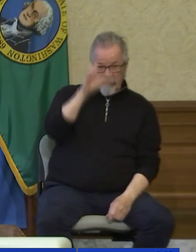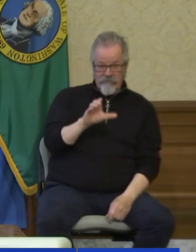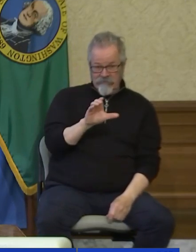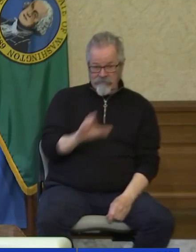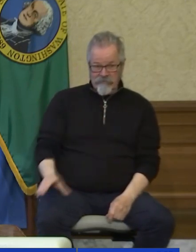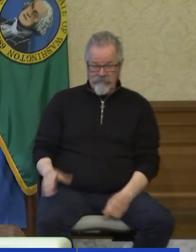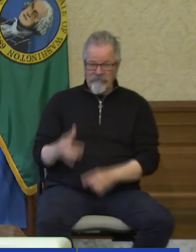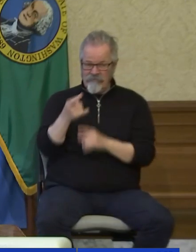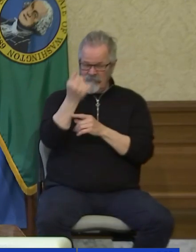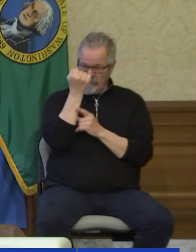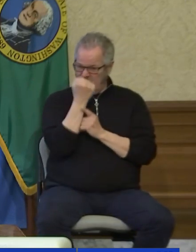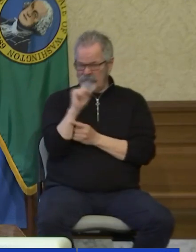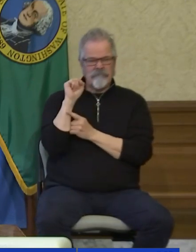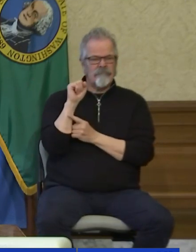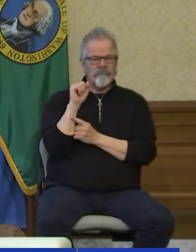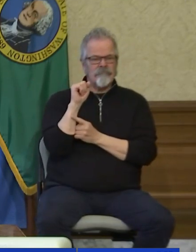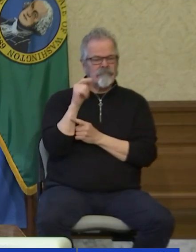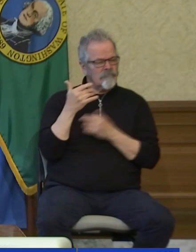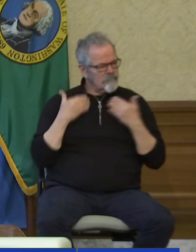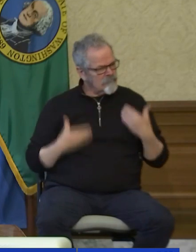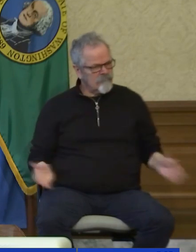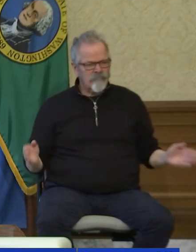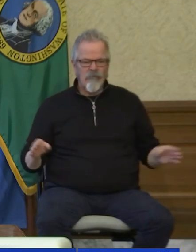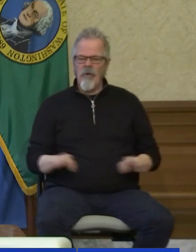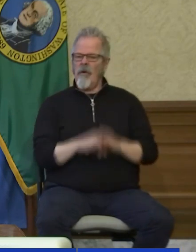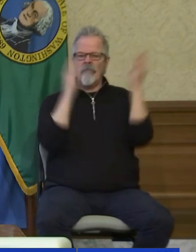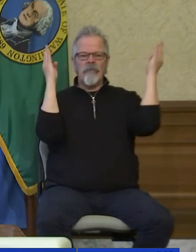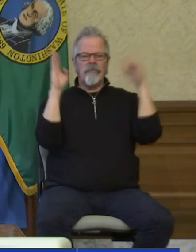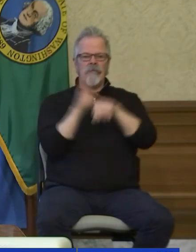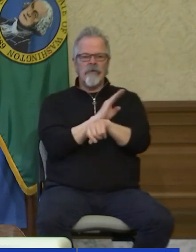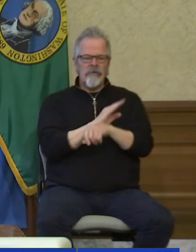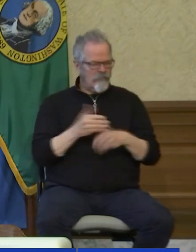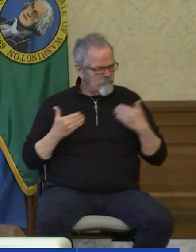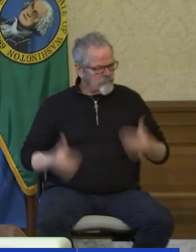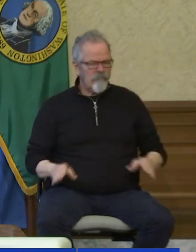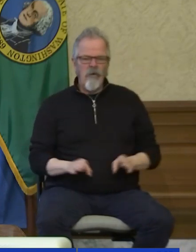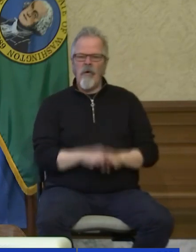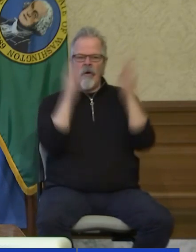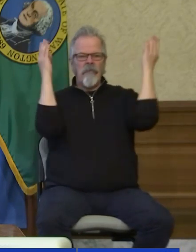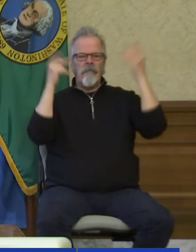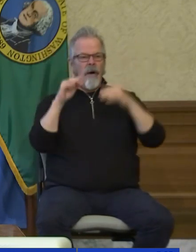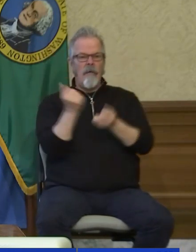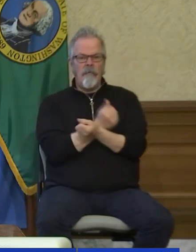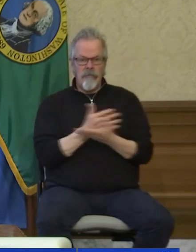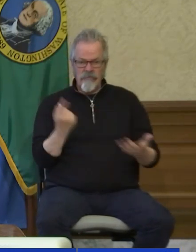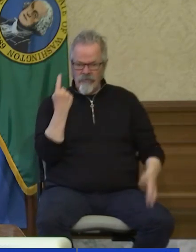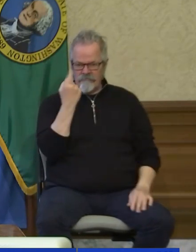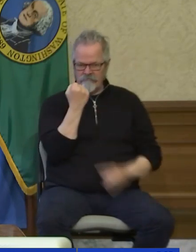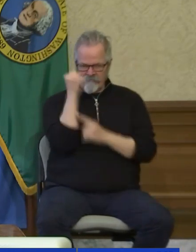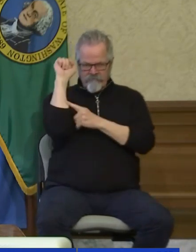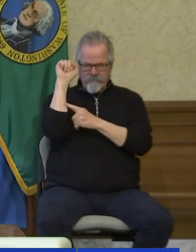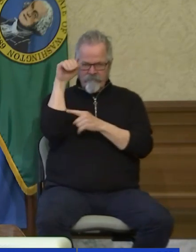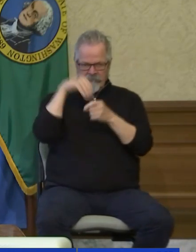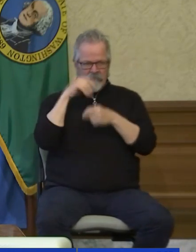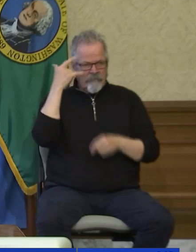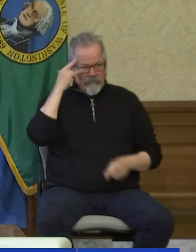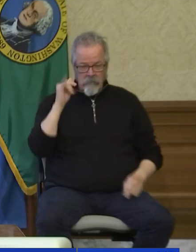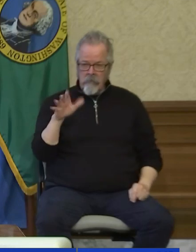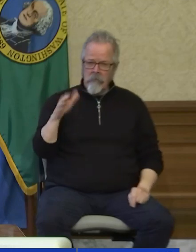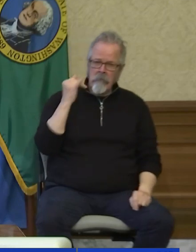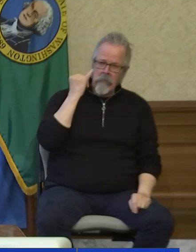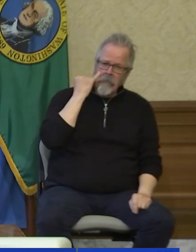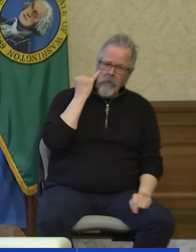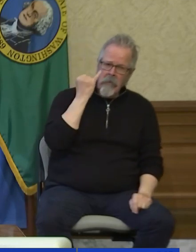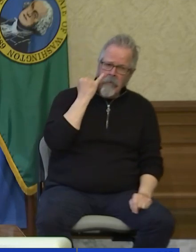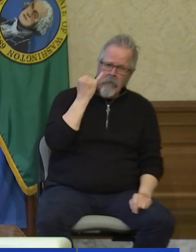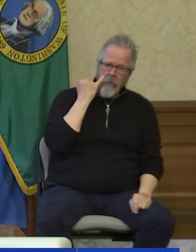a county does not get approved or does not decide to wait for the DOH approval and goes ahead with reopening, what